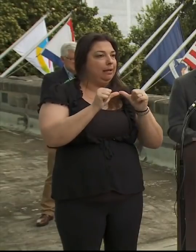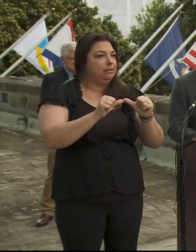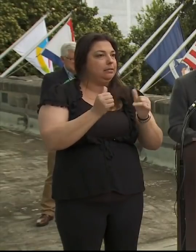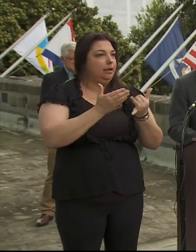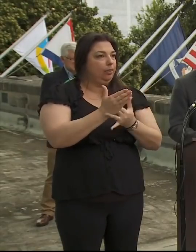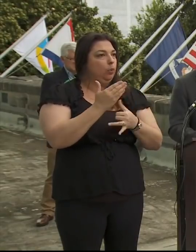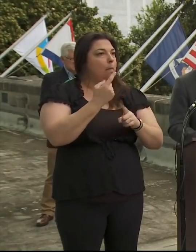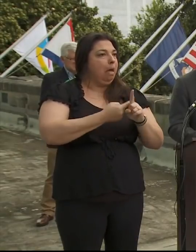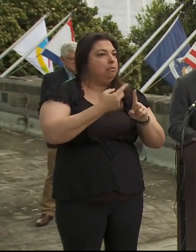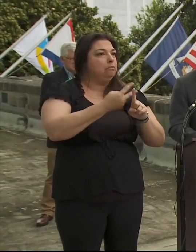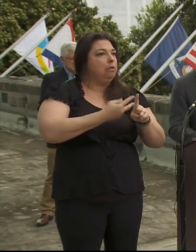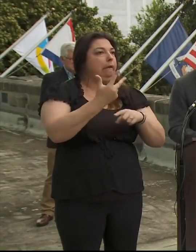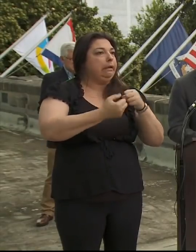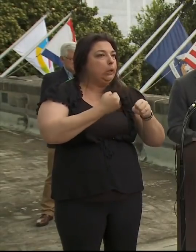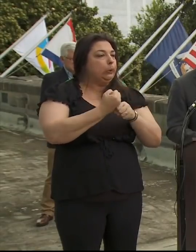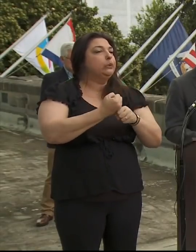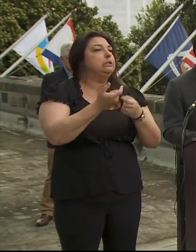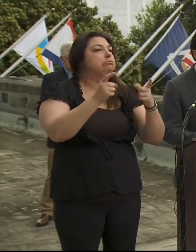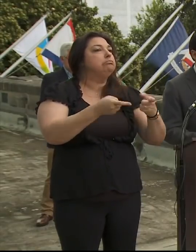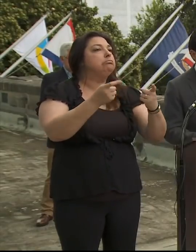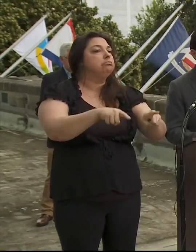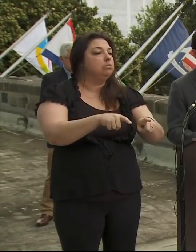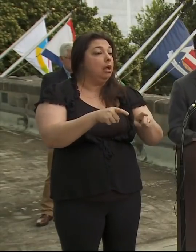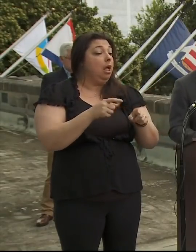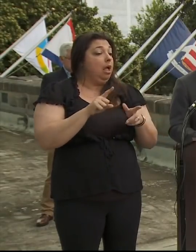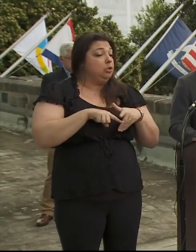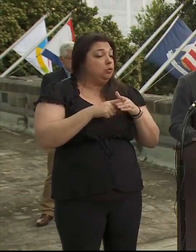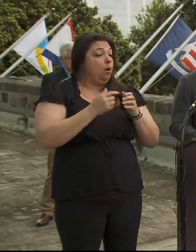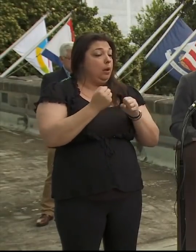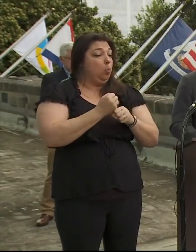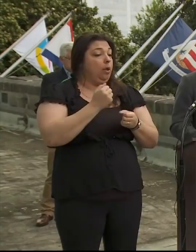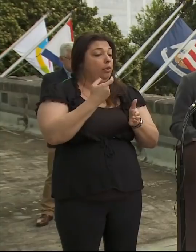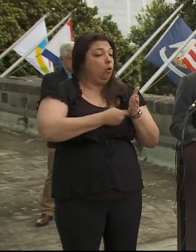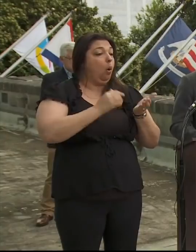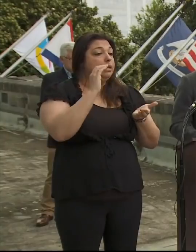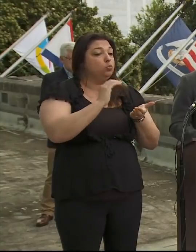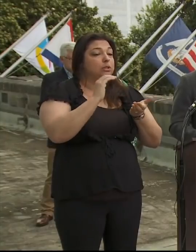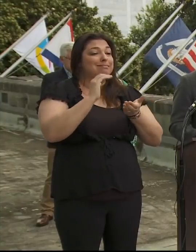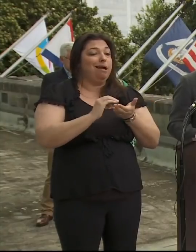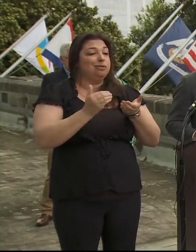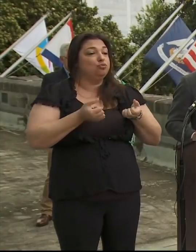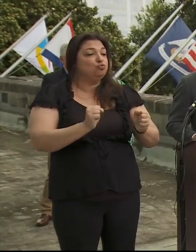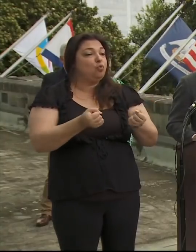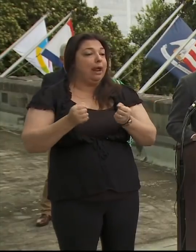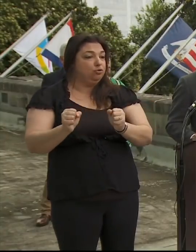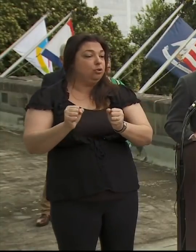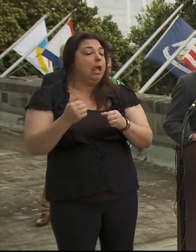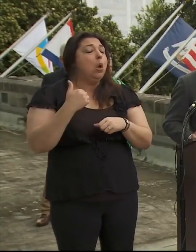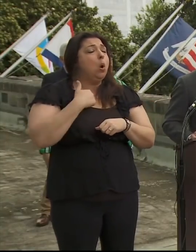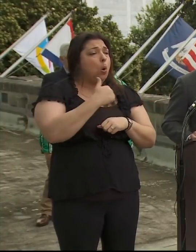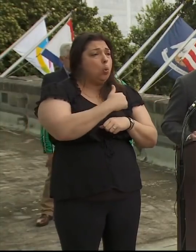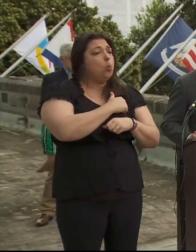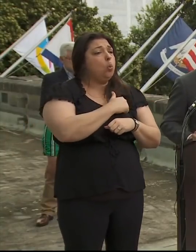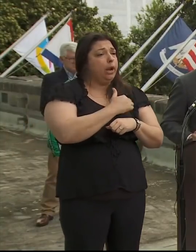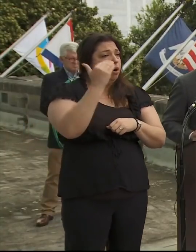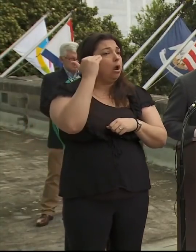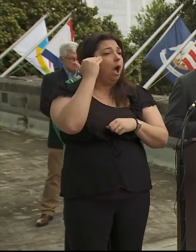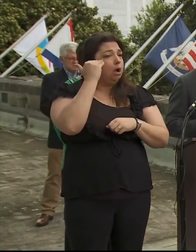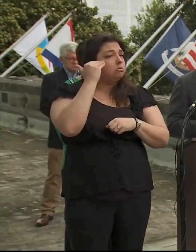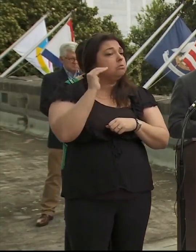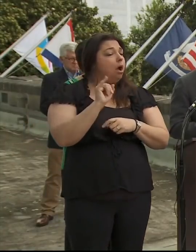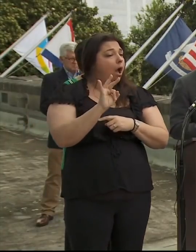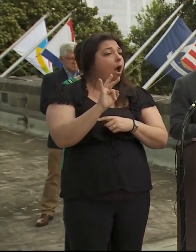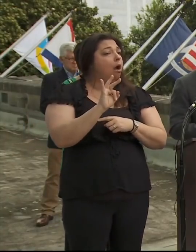and years to come, and implementing the beginnings of a cost reduction strategy. We are cognizant of